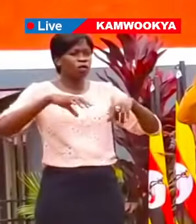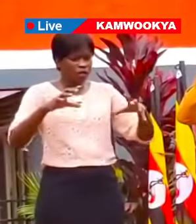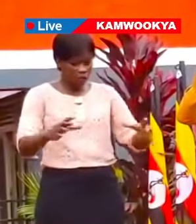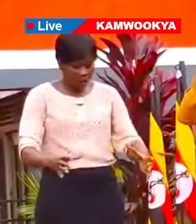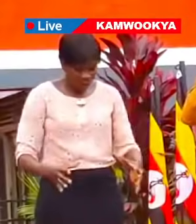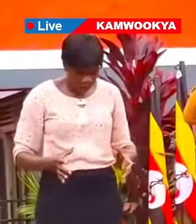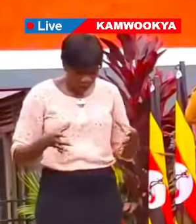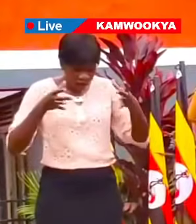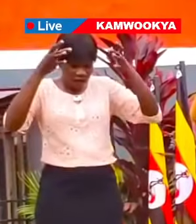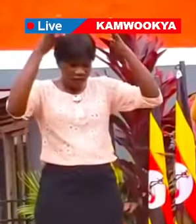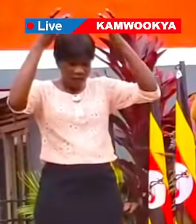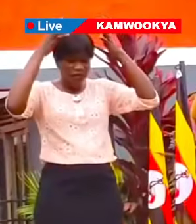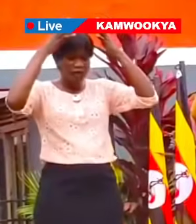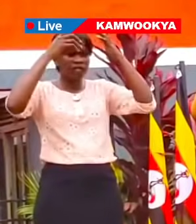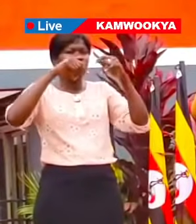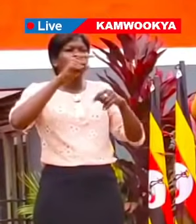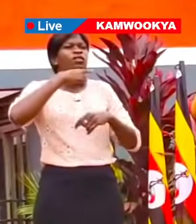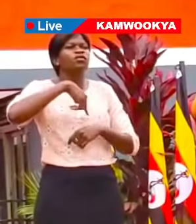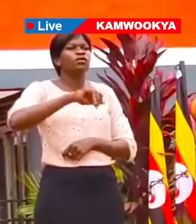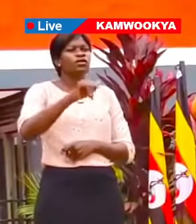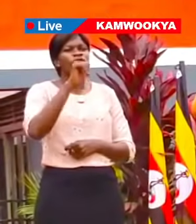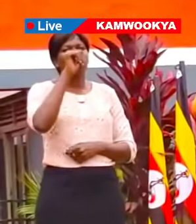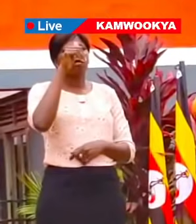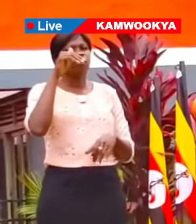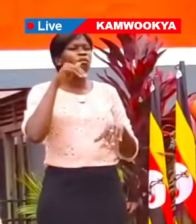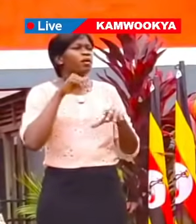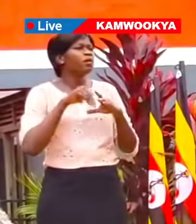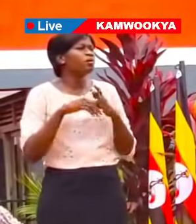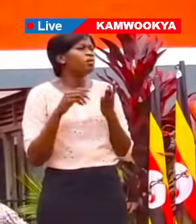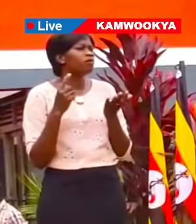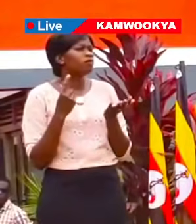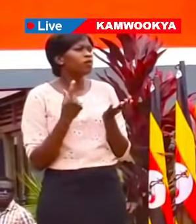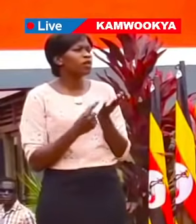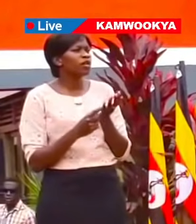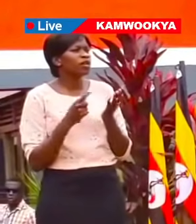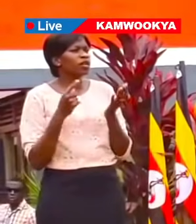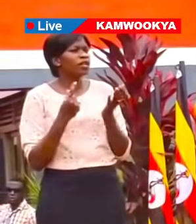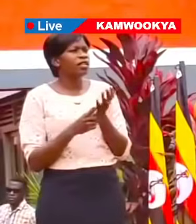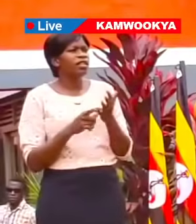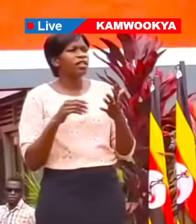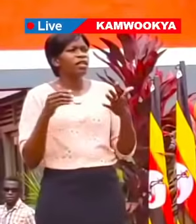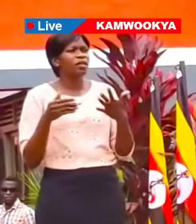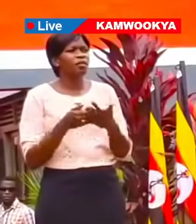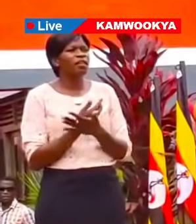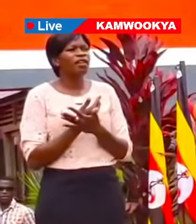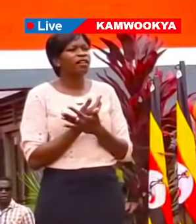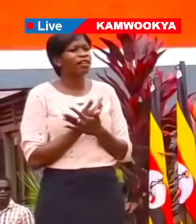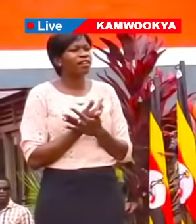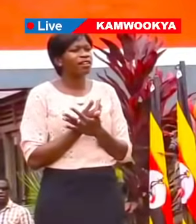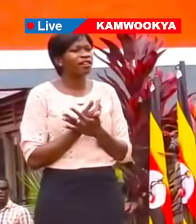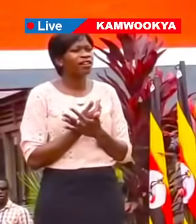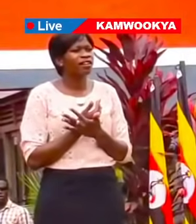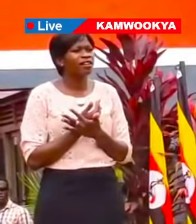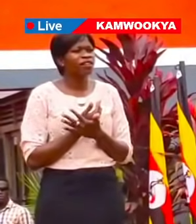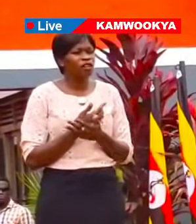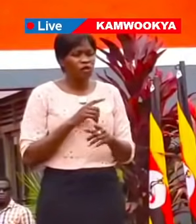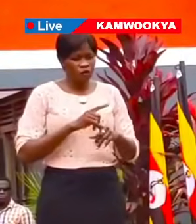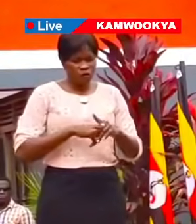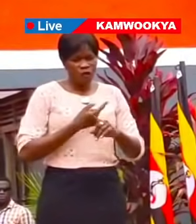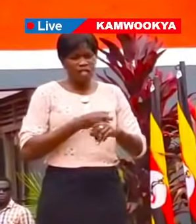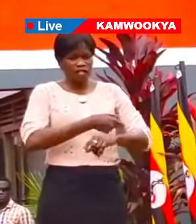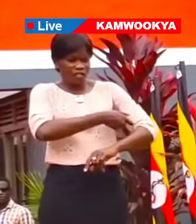ngaluwedde tuliyambale ngule, tulivimba mu Uganda. When